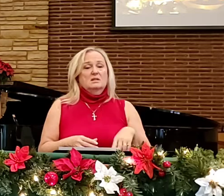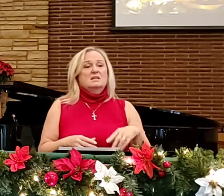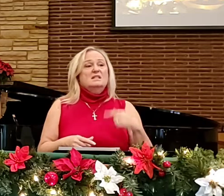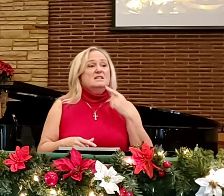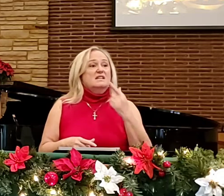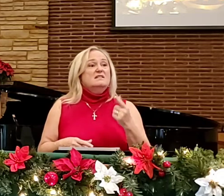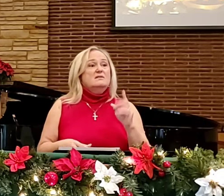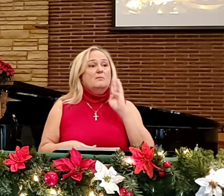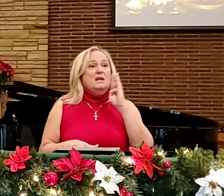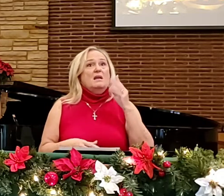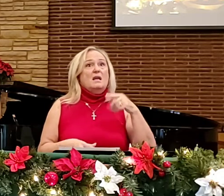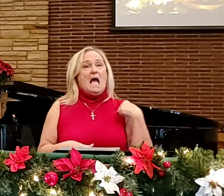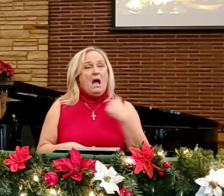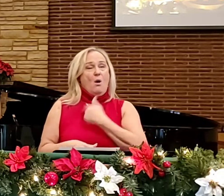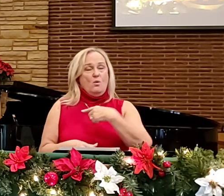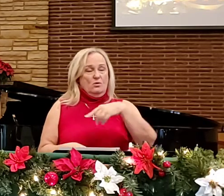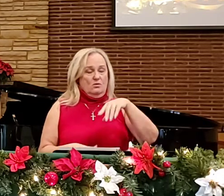our creator.